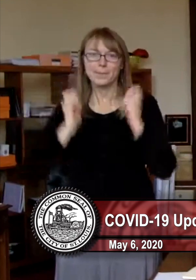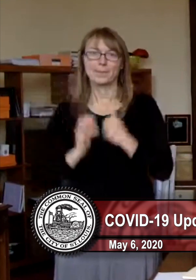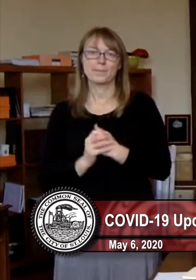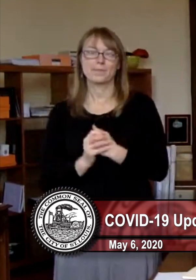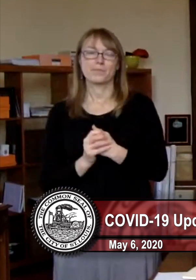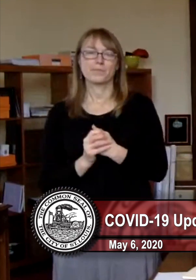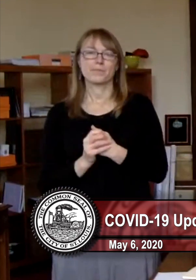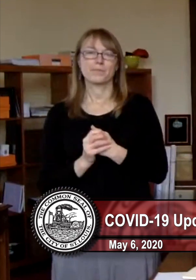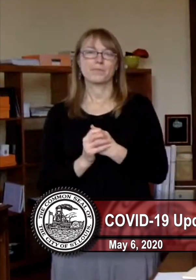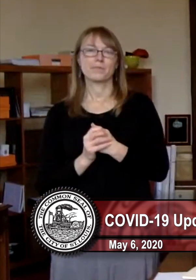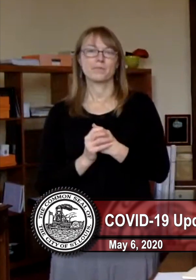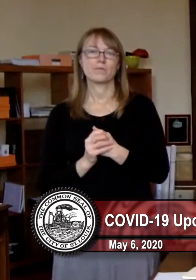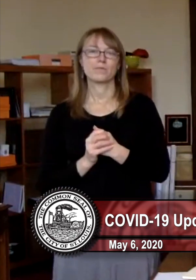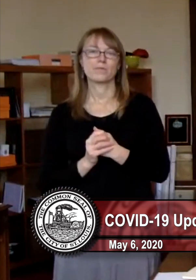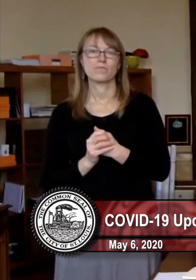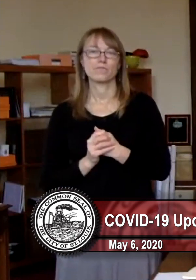considering